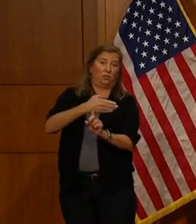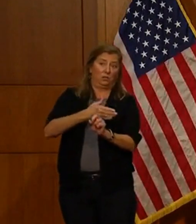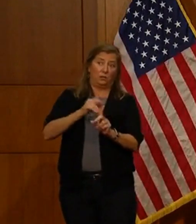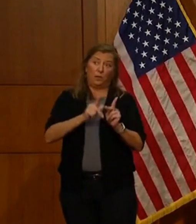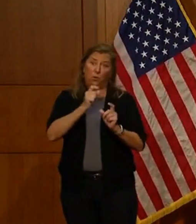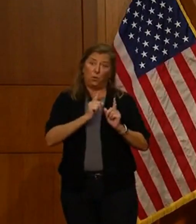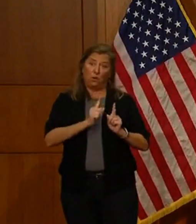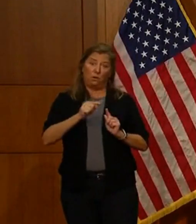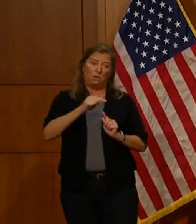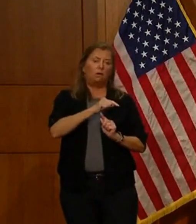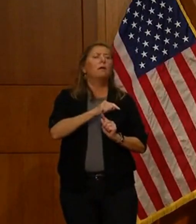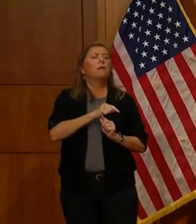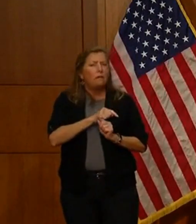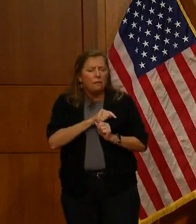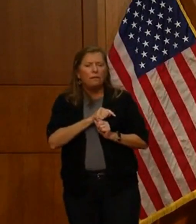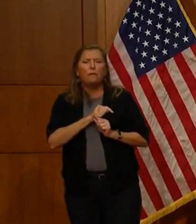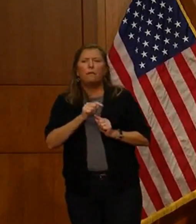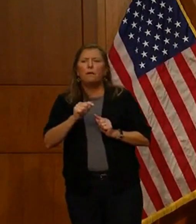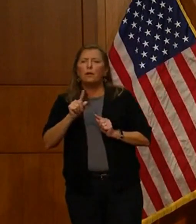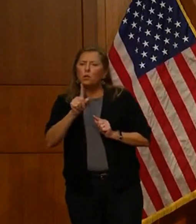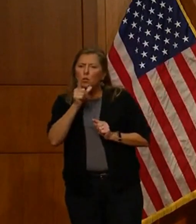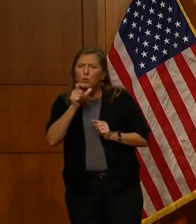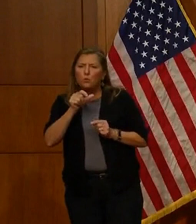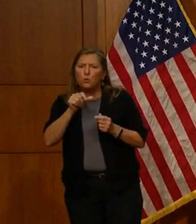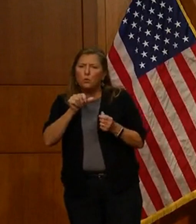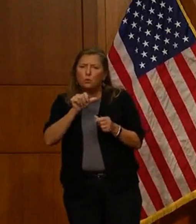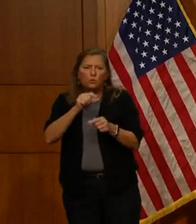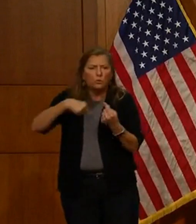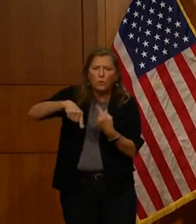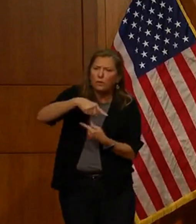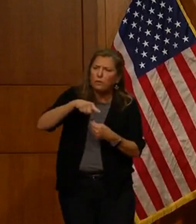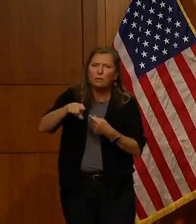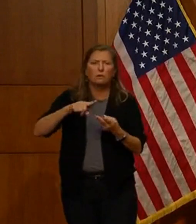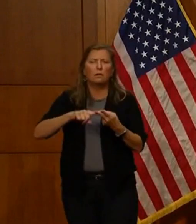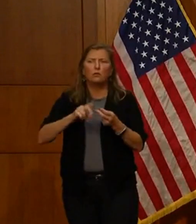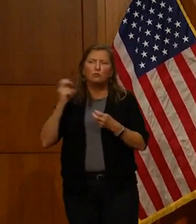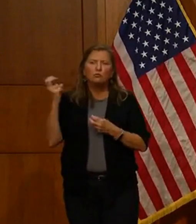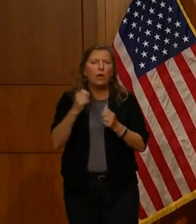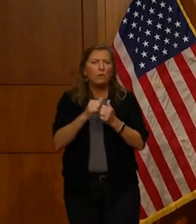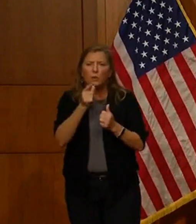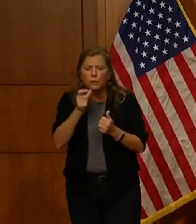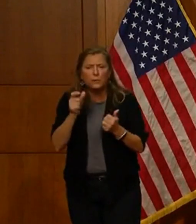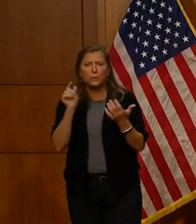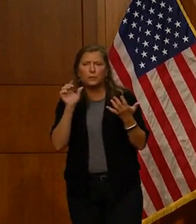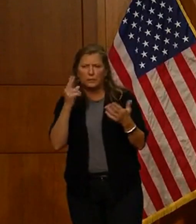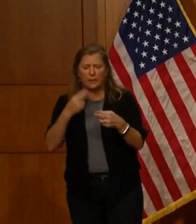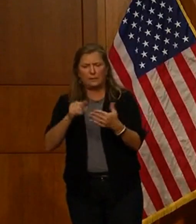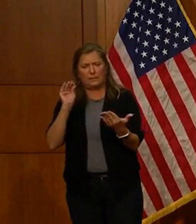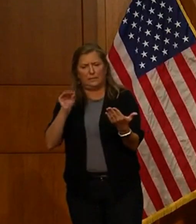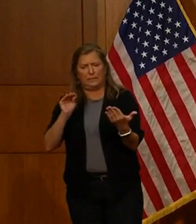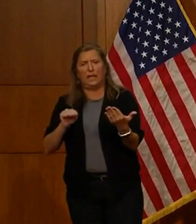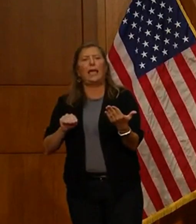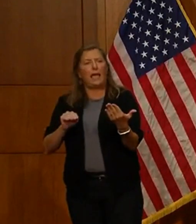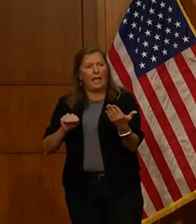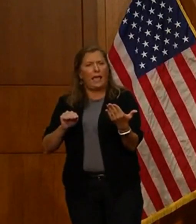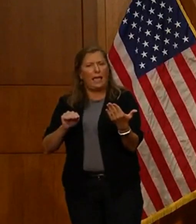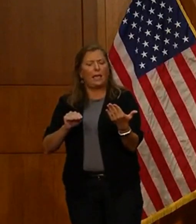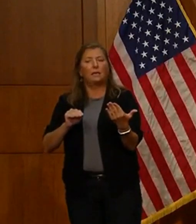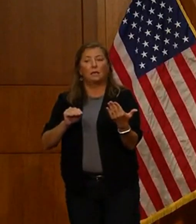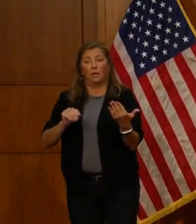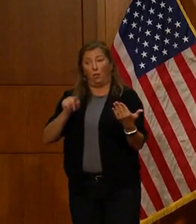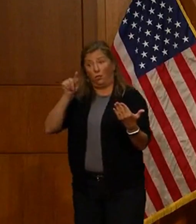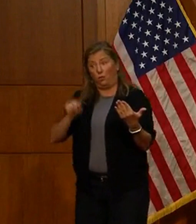to figure out where they were, who were they around, who did they travel with, and we determine who actually met